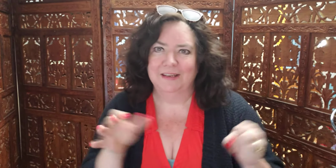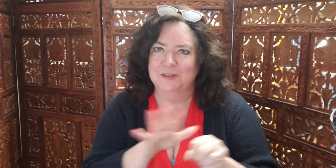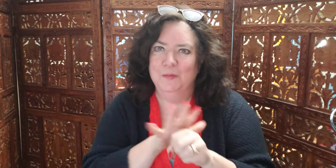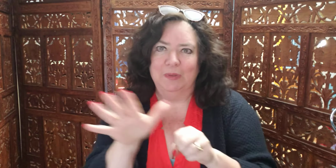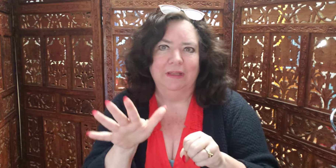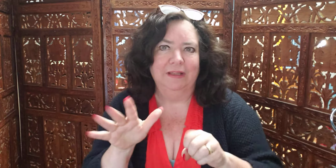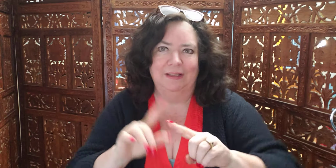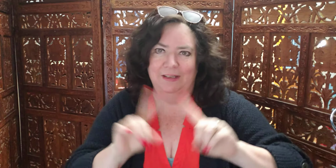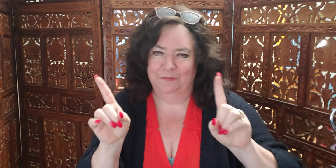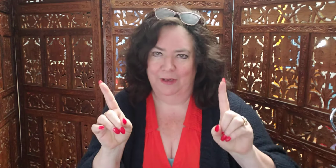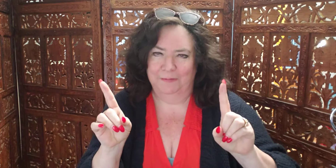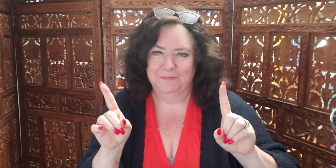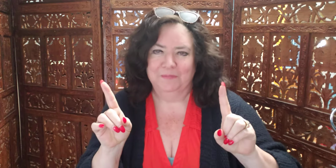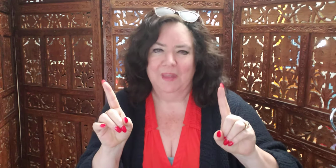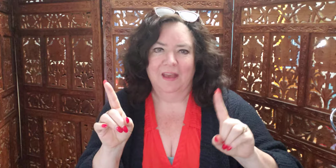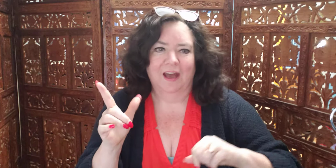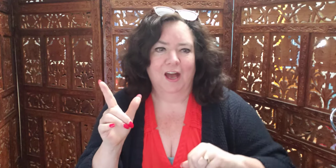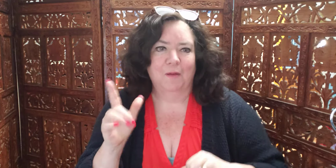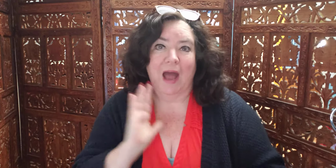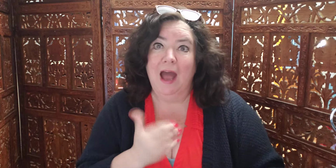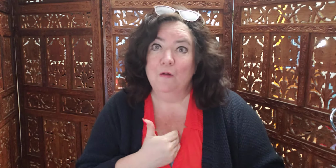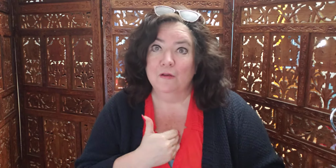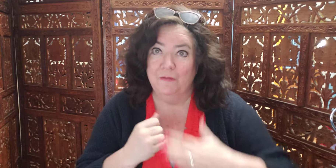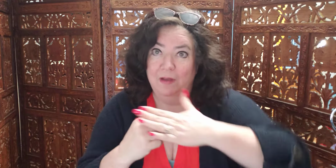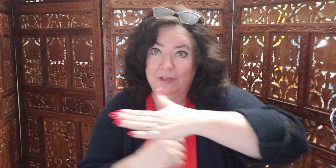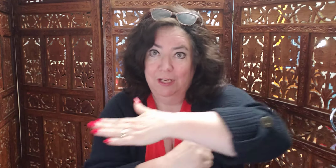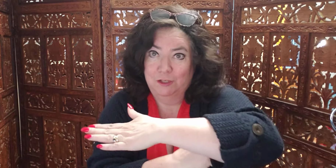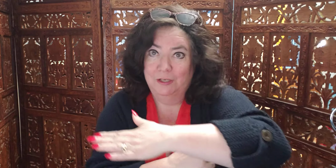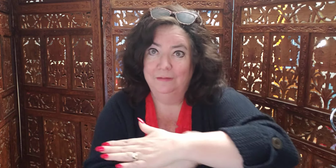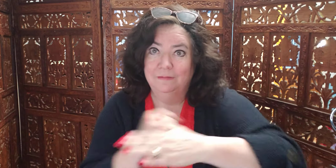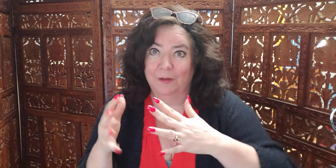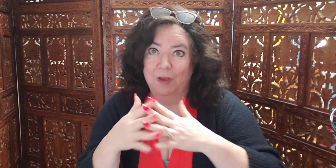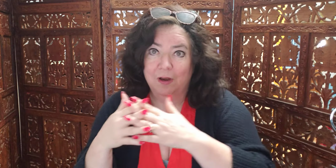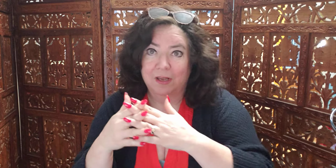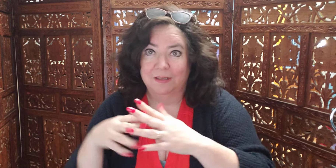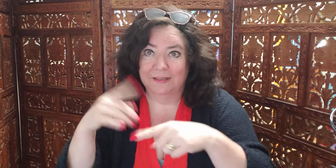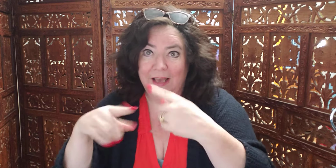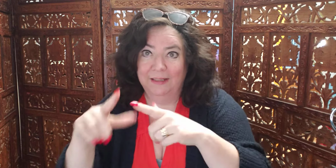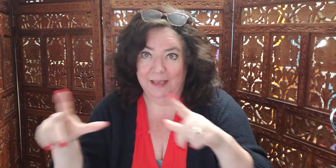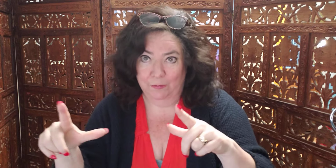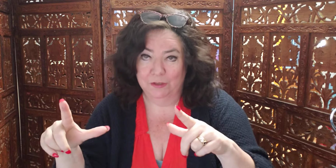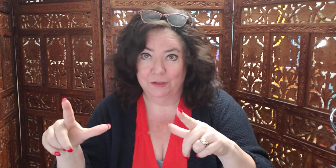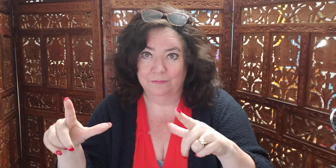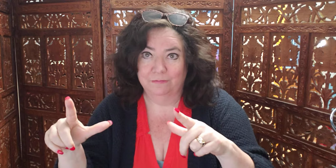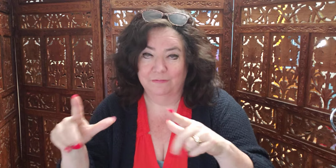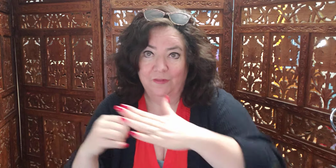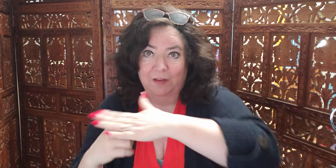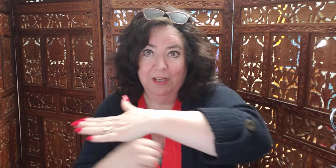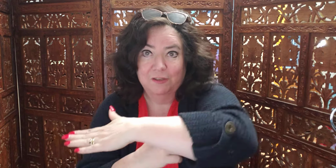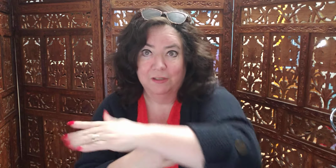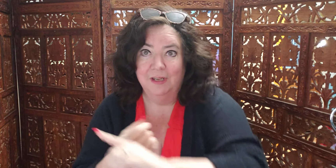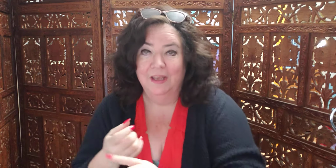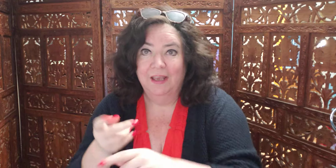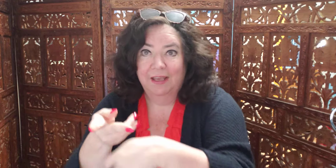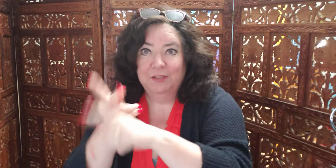is completely different. Our foundation, American Sign Language Foundation, is